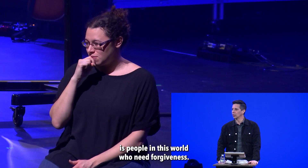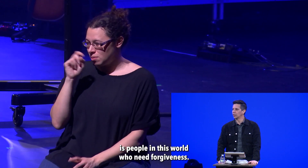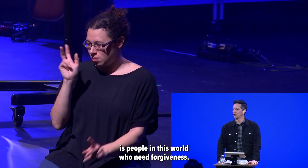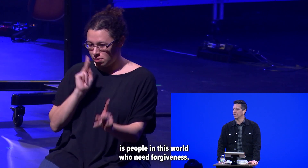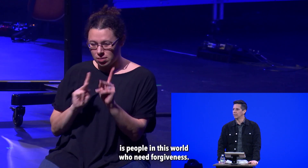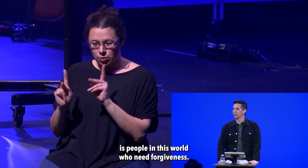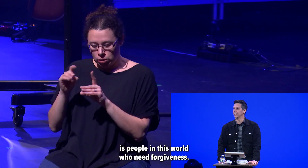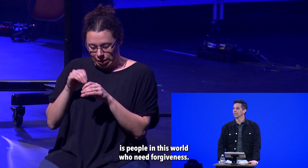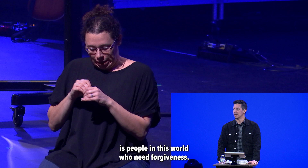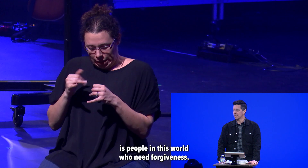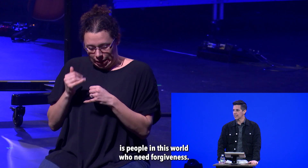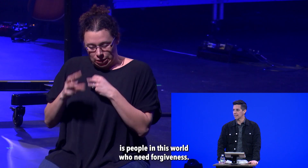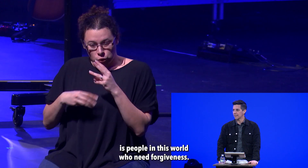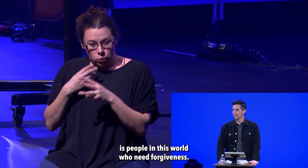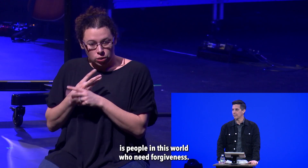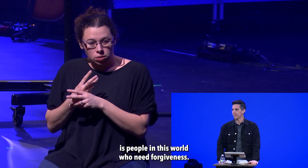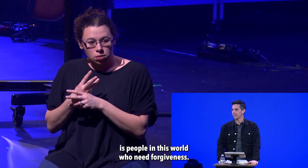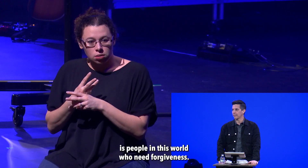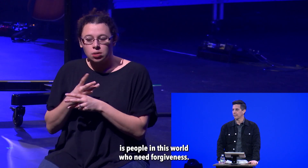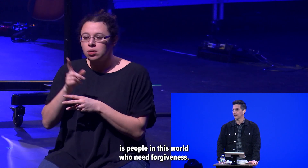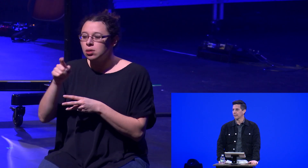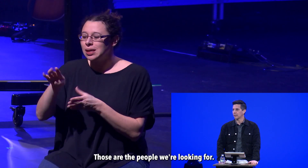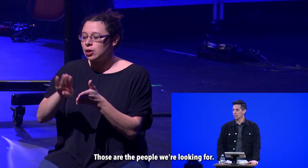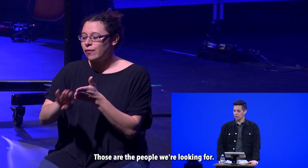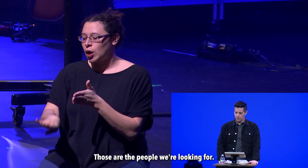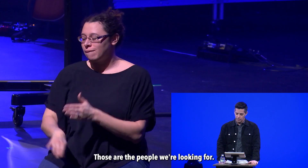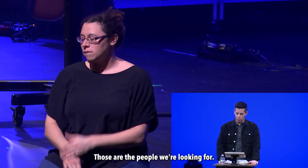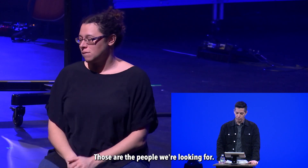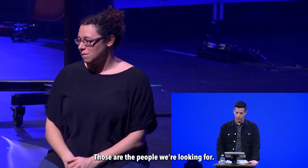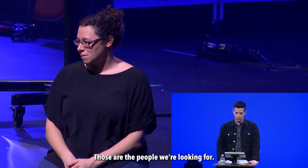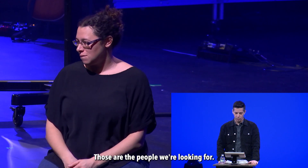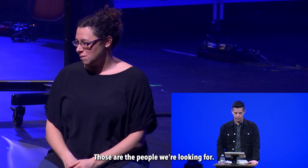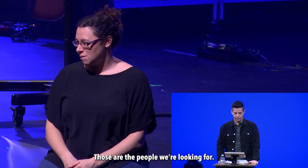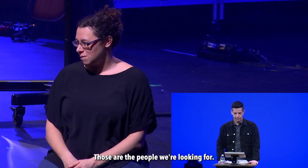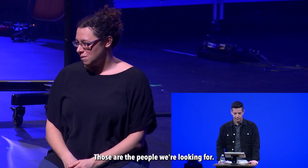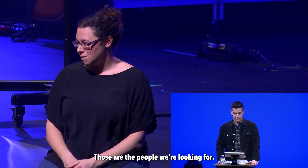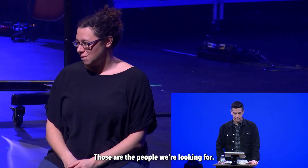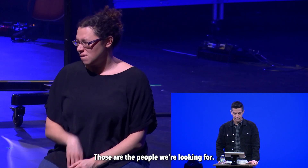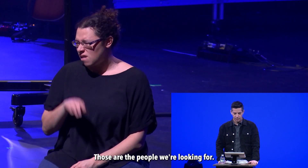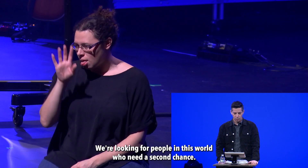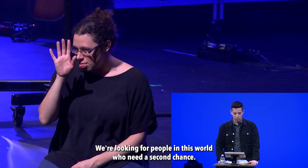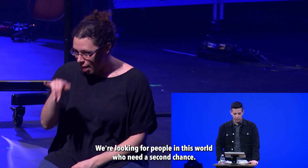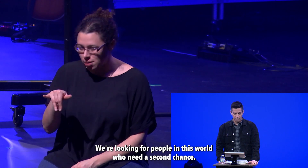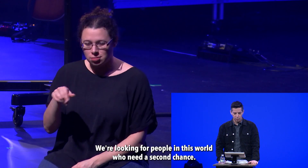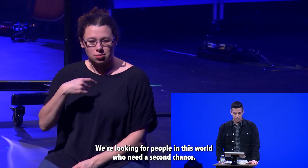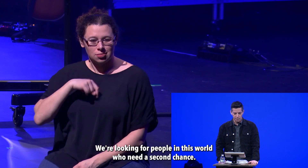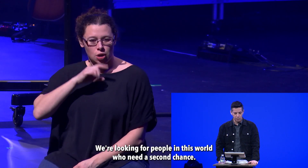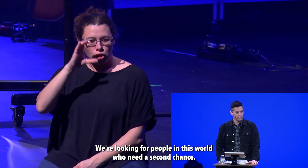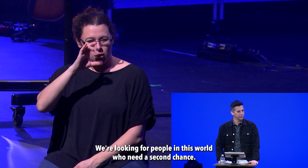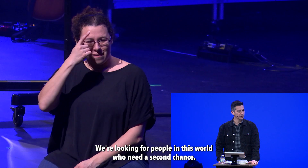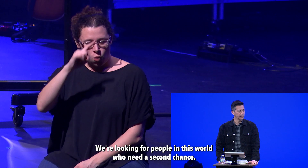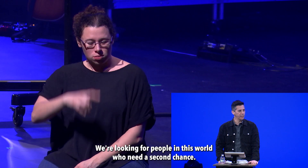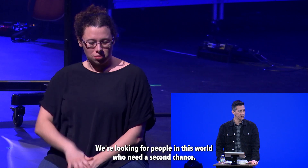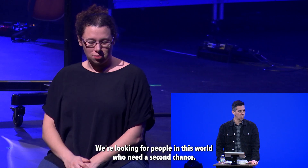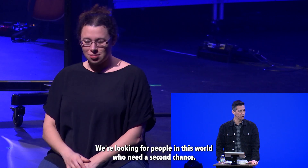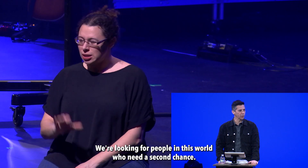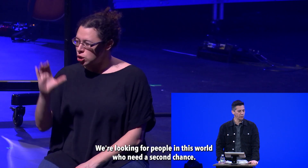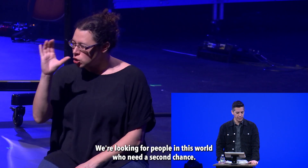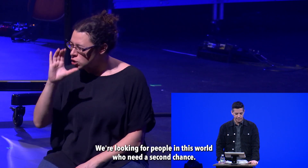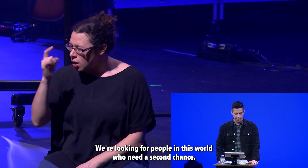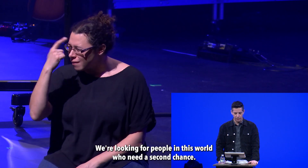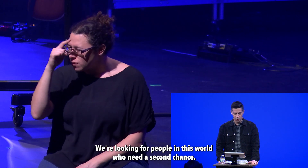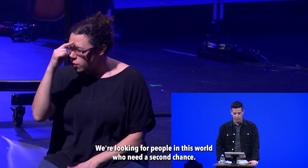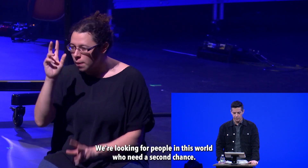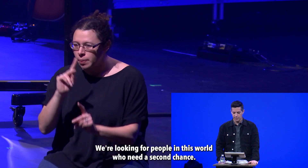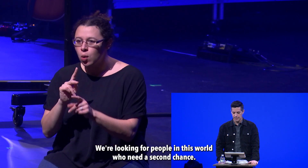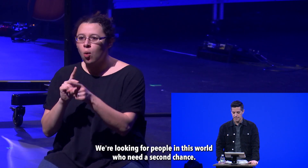this world who need forgiveness. Those are the people we're looking for. We're looking for people in this world who